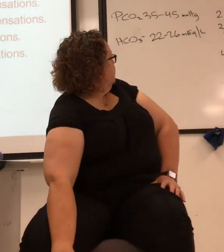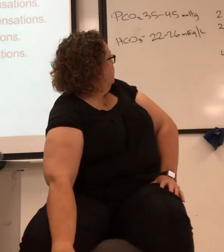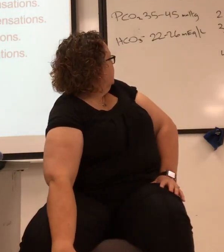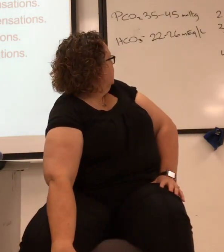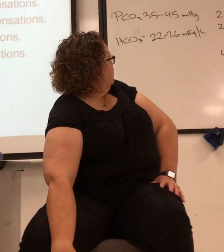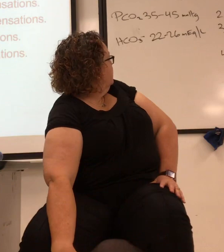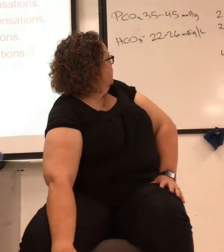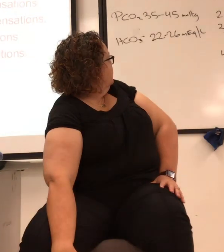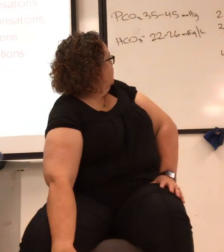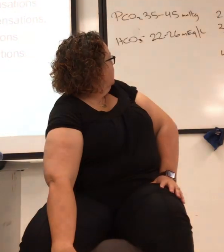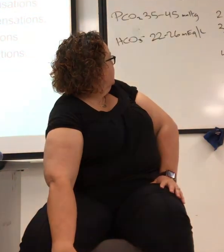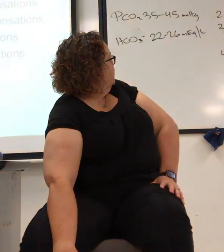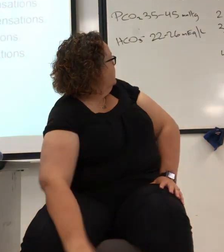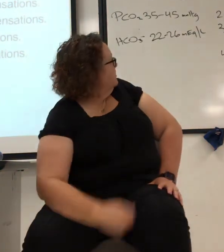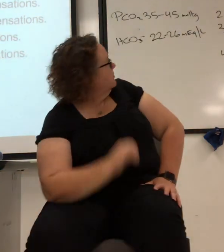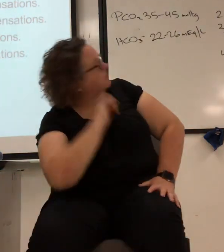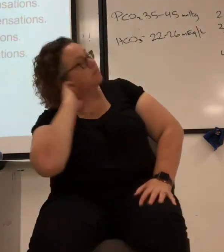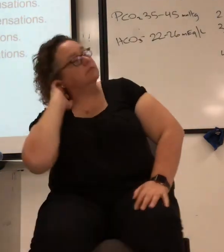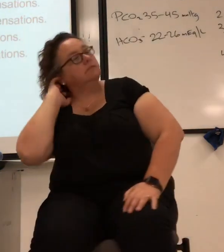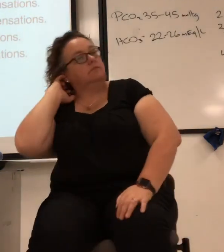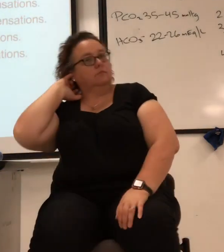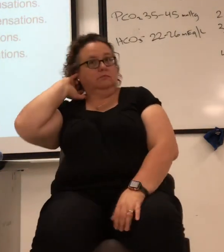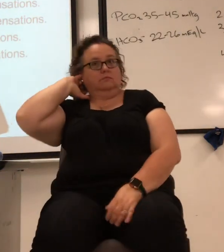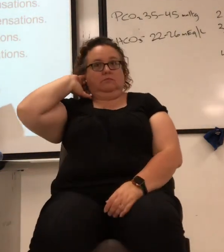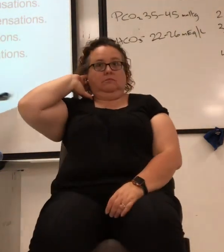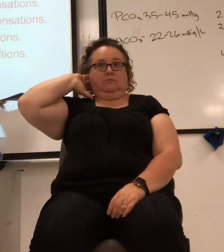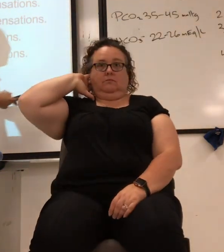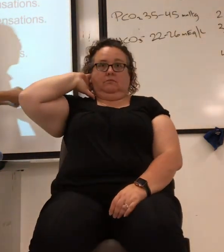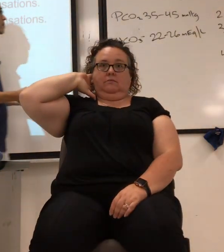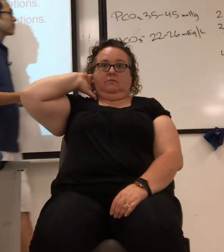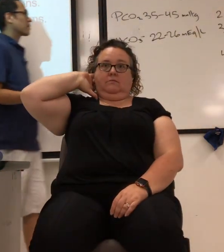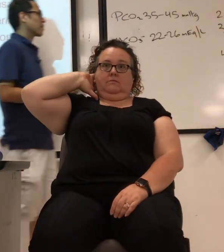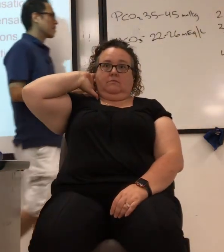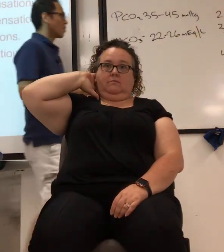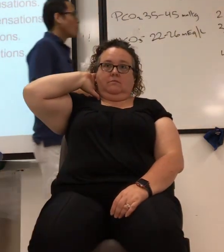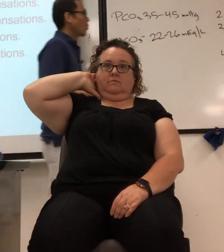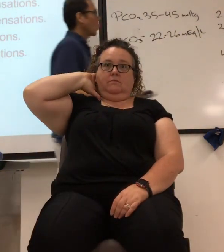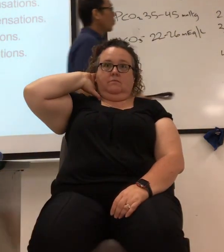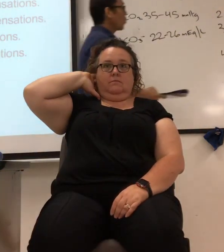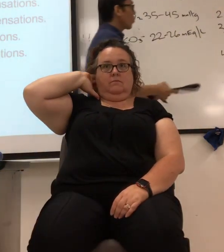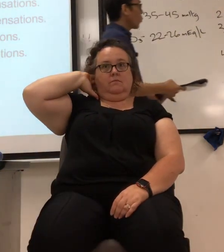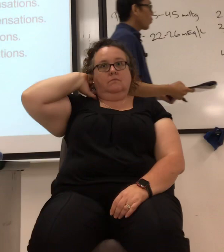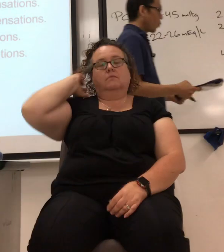I'll give you another minute. This time, don't talk it over. You go solo and see if you get it right.